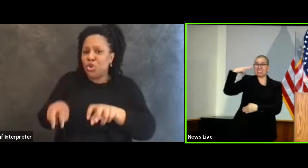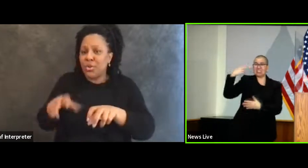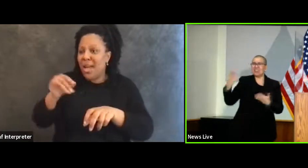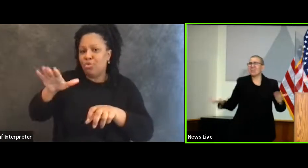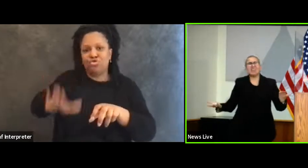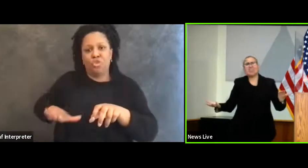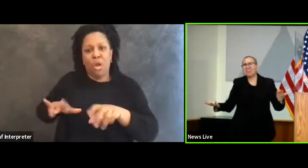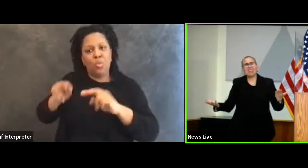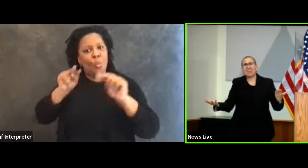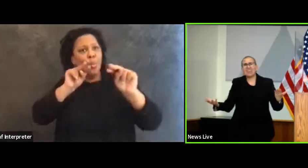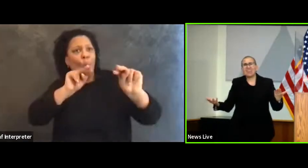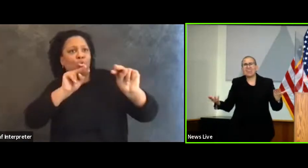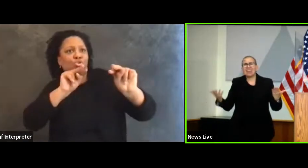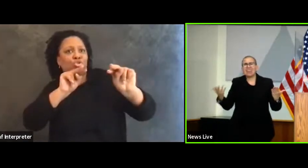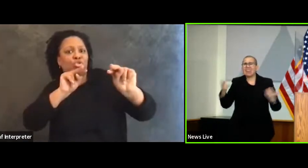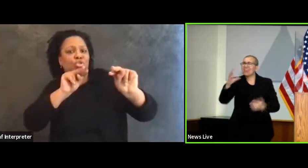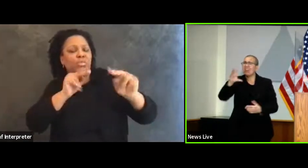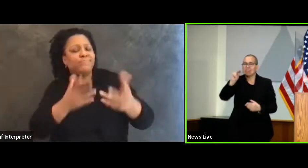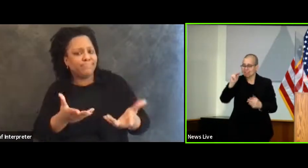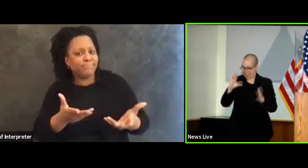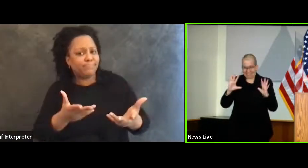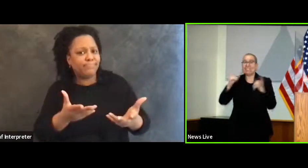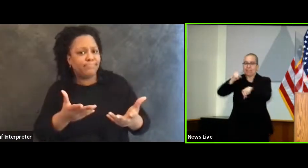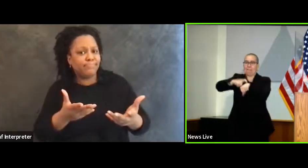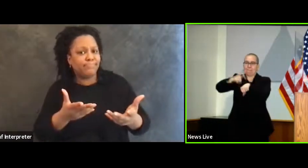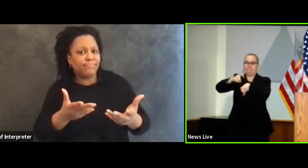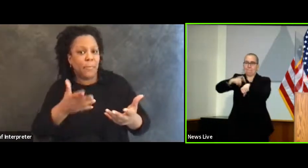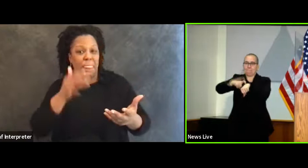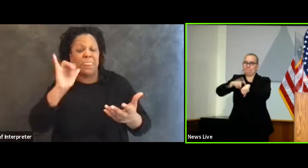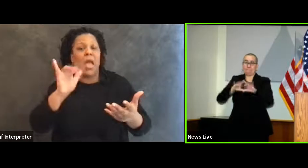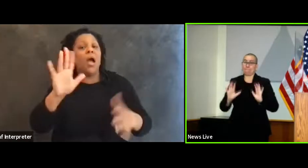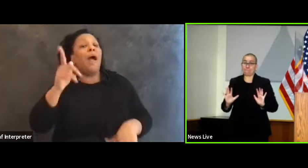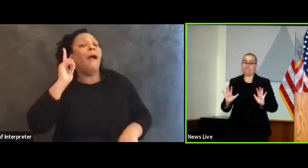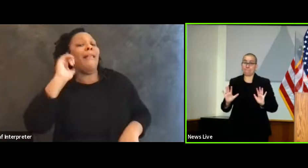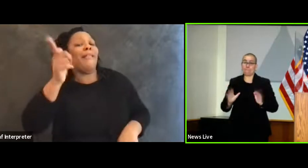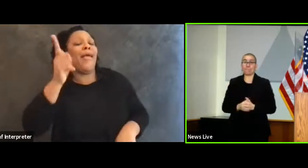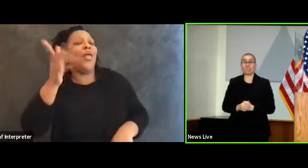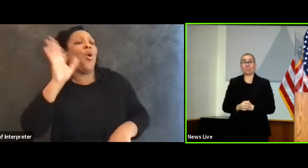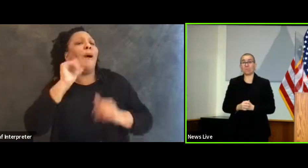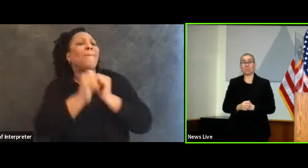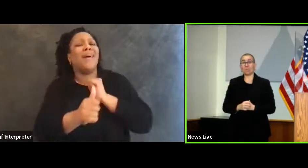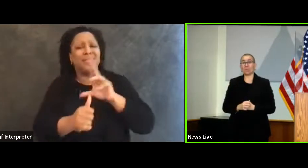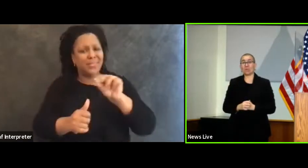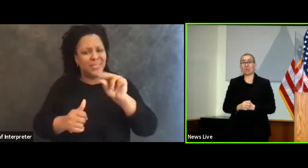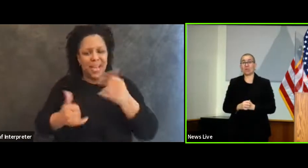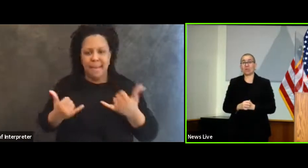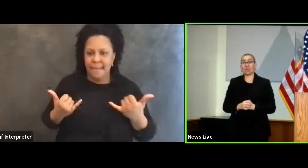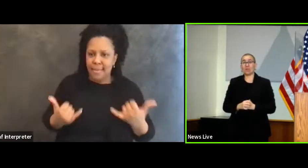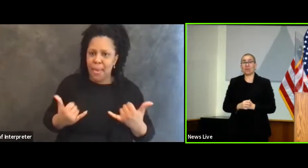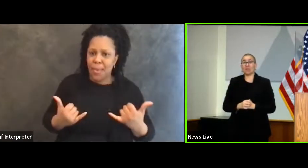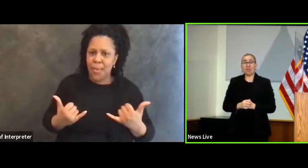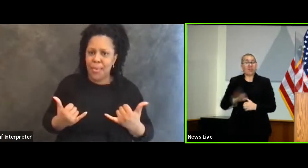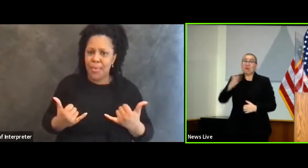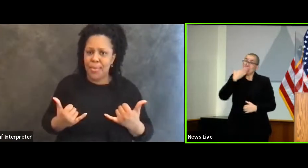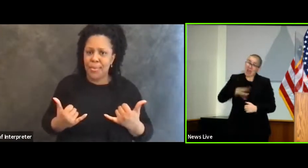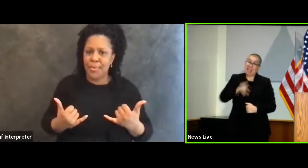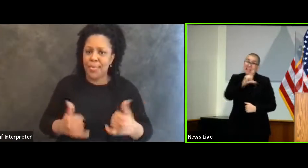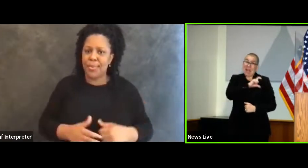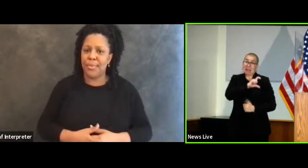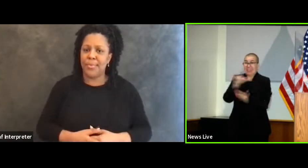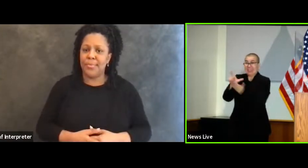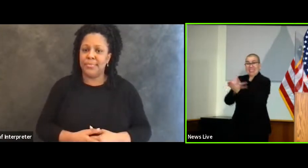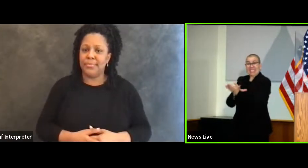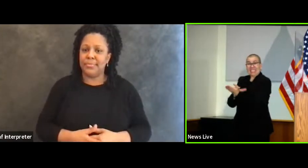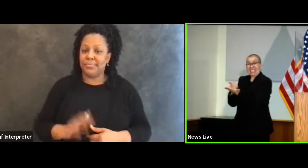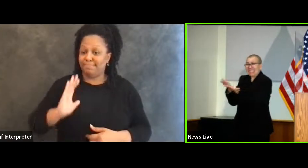not later. This year, the Minnesota House has passed anti-bad cop legislation.